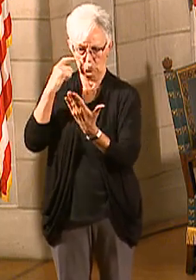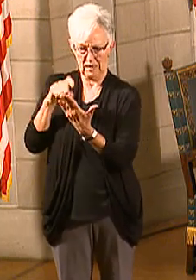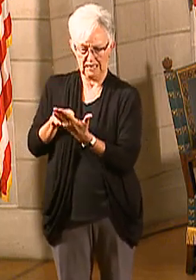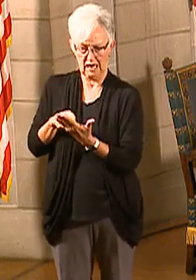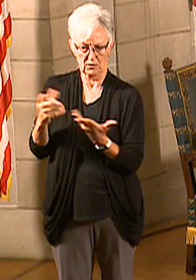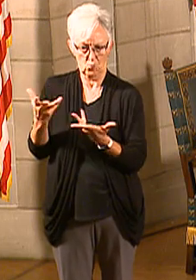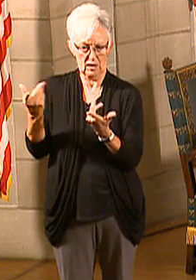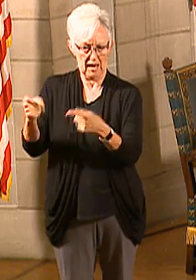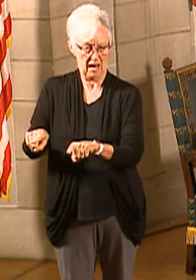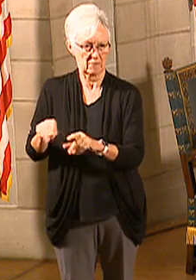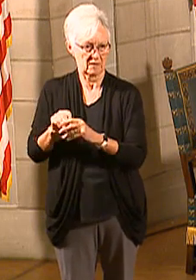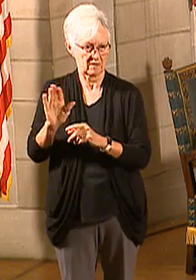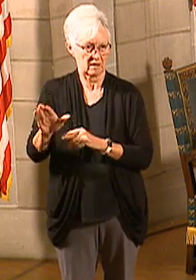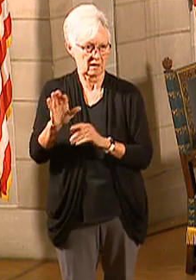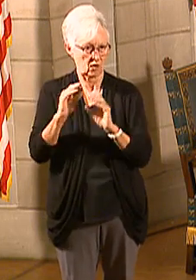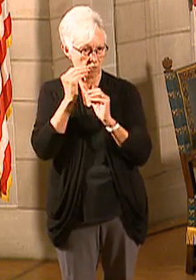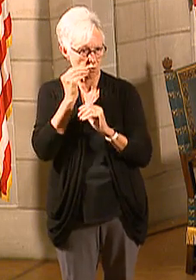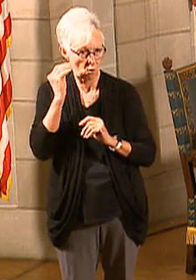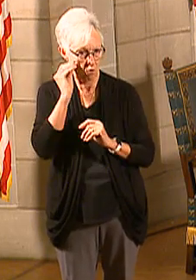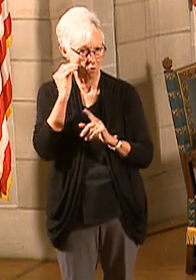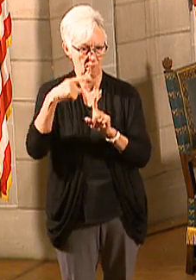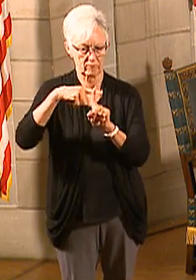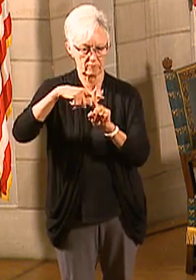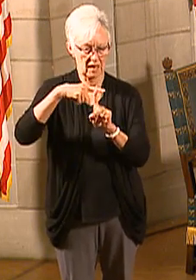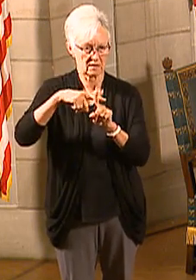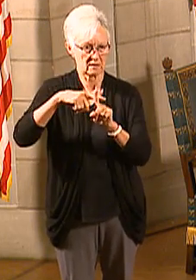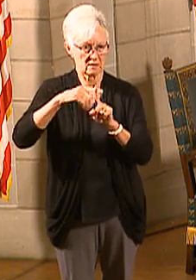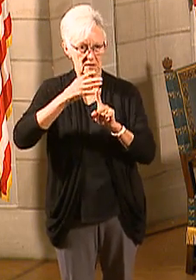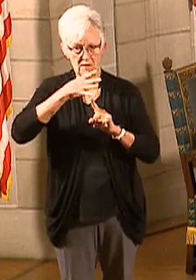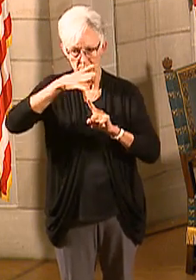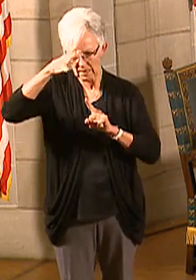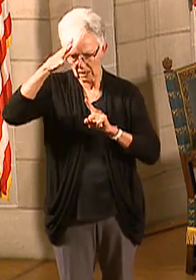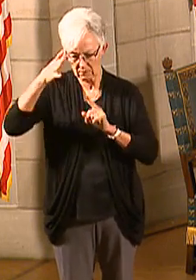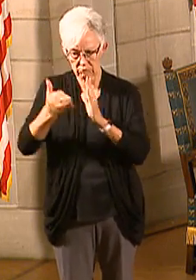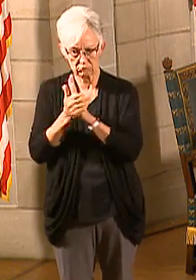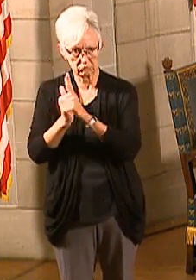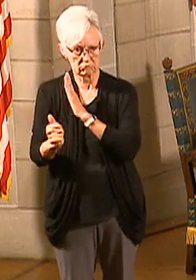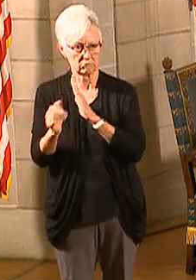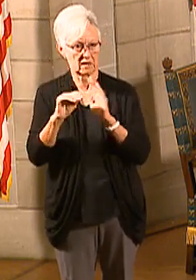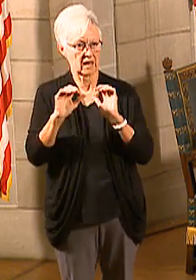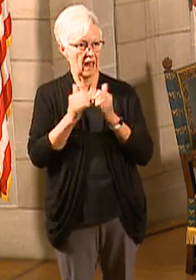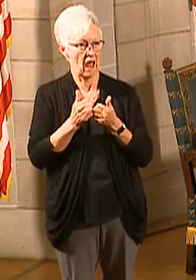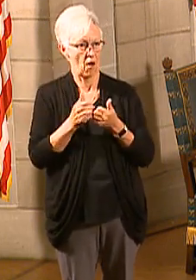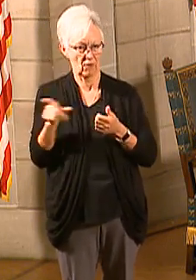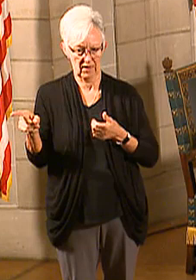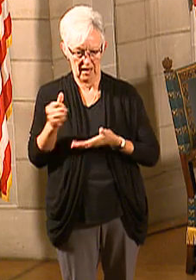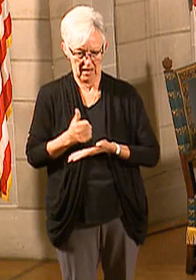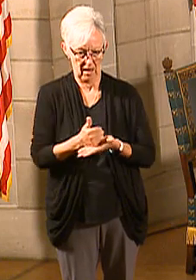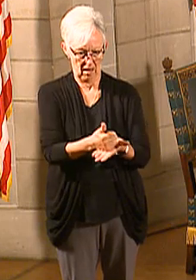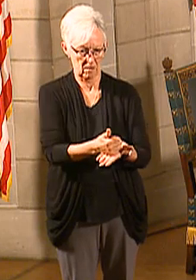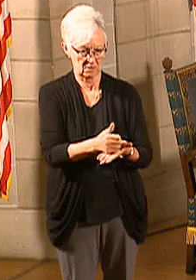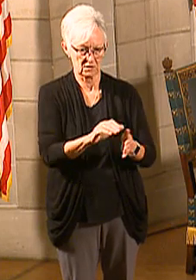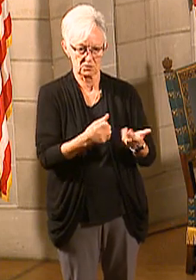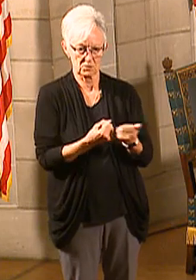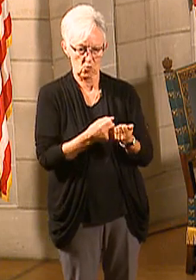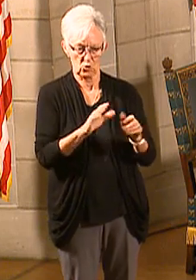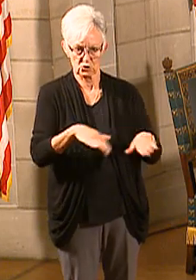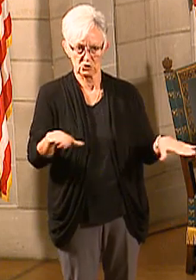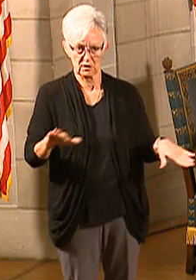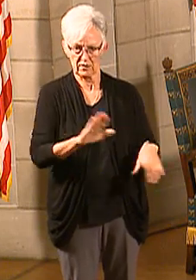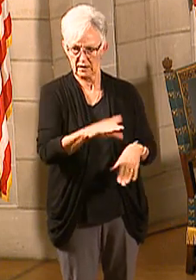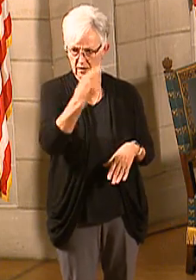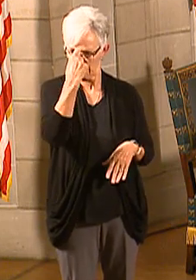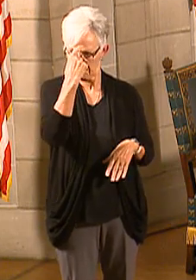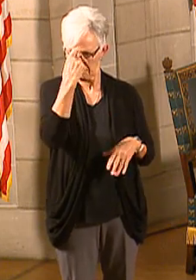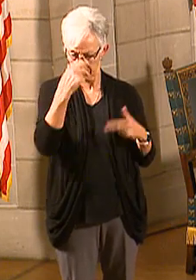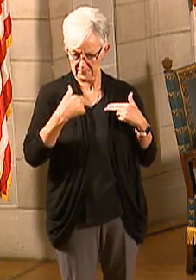increasing positive parenting skills and providing therapeutic services to address mental health needs. We have Healthy Families America expansion